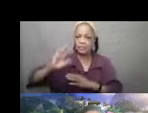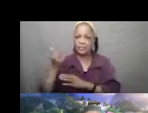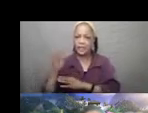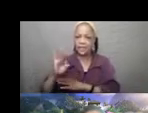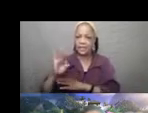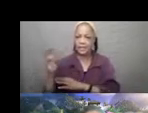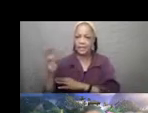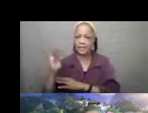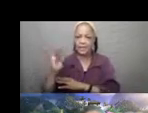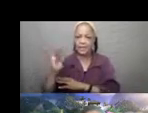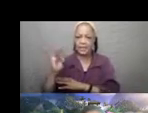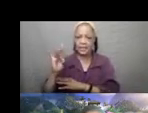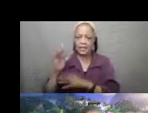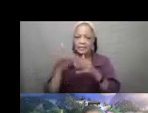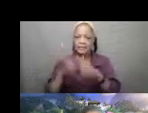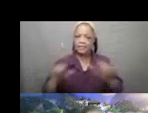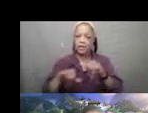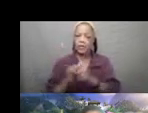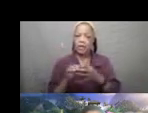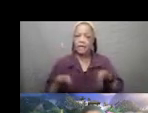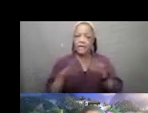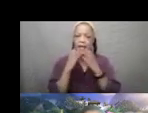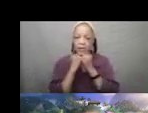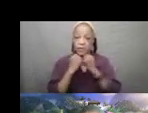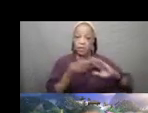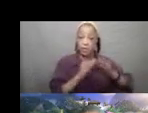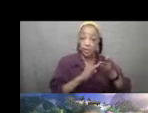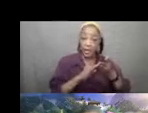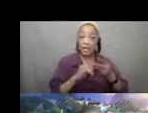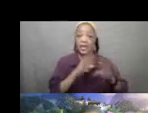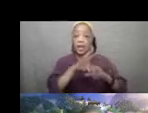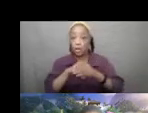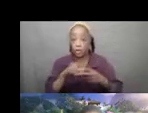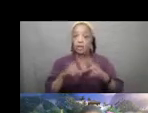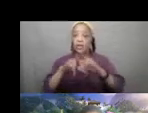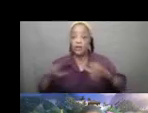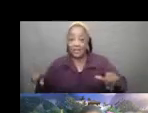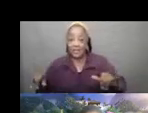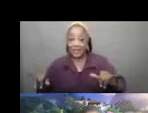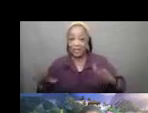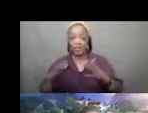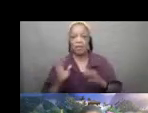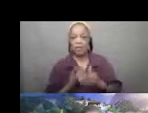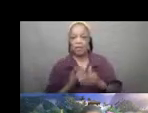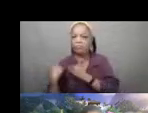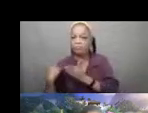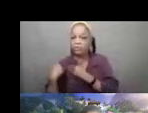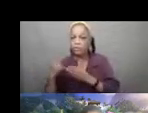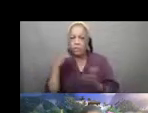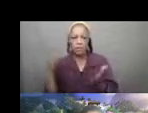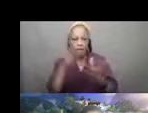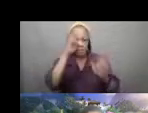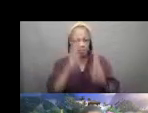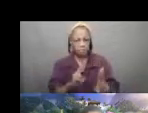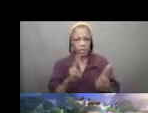Consistent with our values of community, inclusion, and diversity, we have a responsibility to acknowledge and make